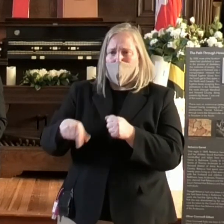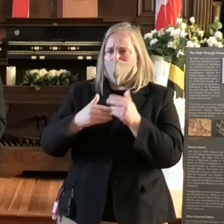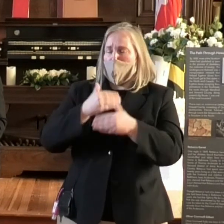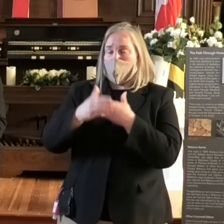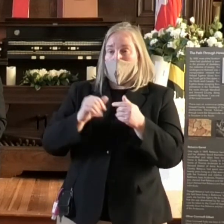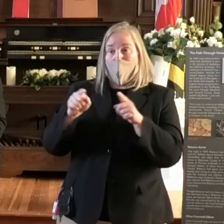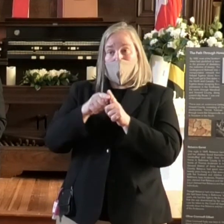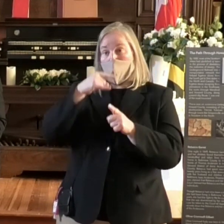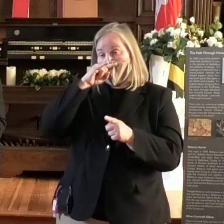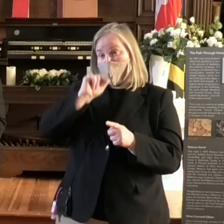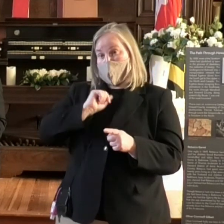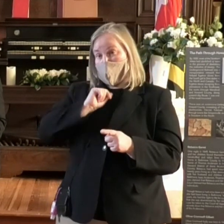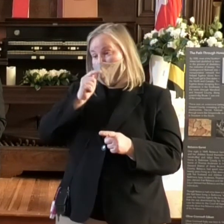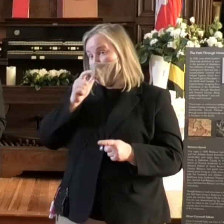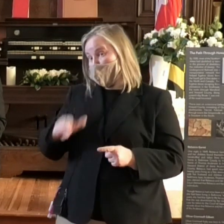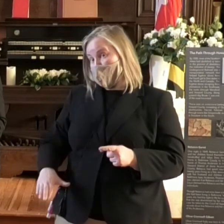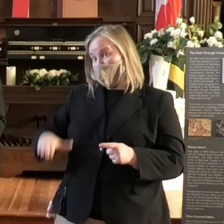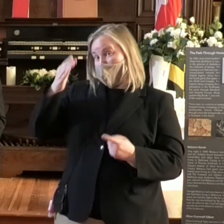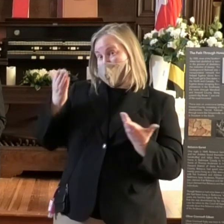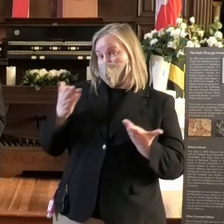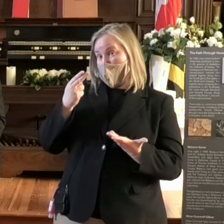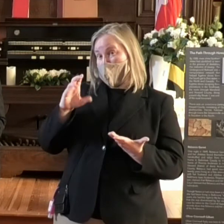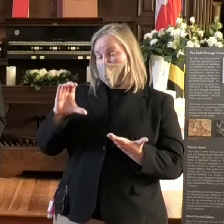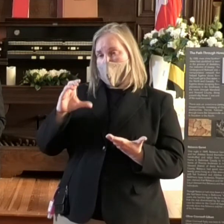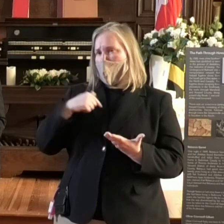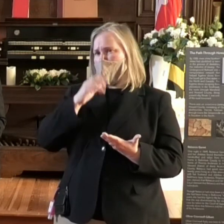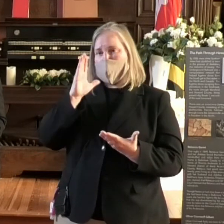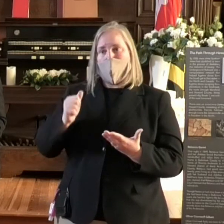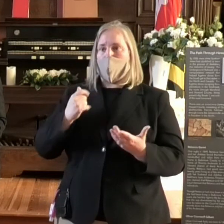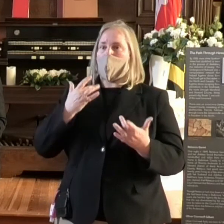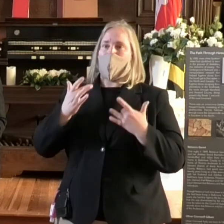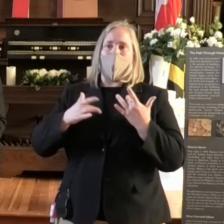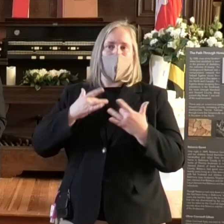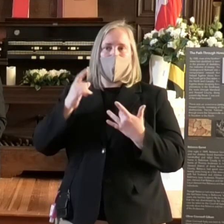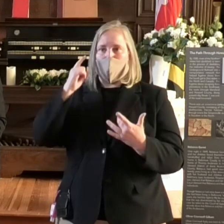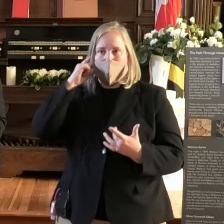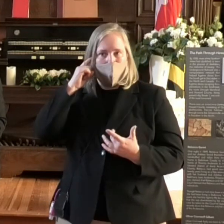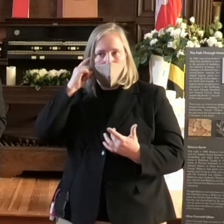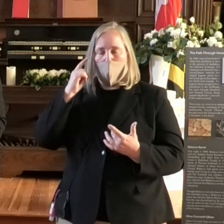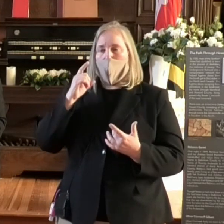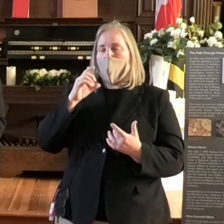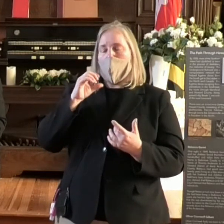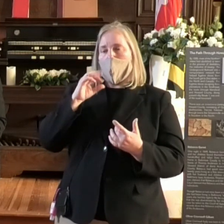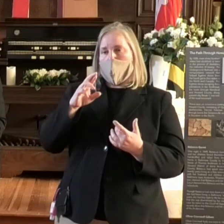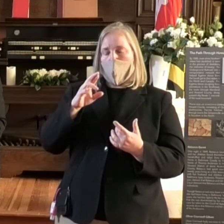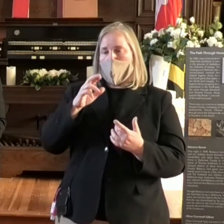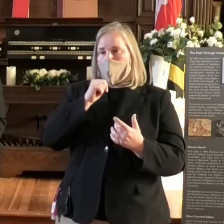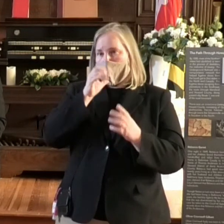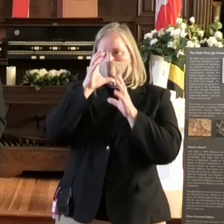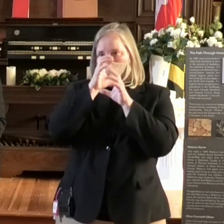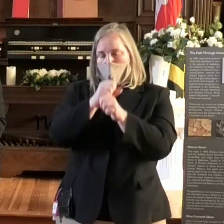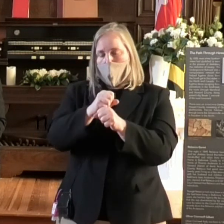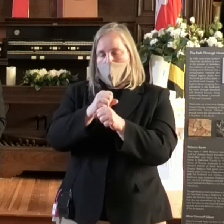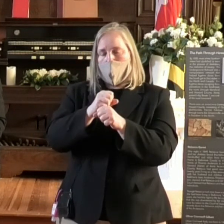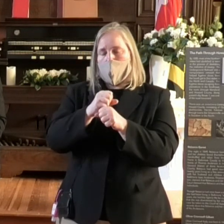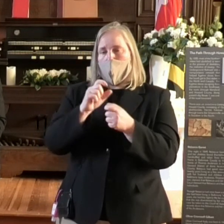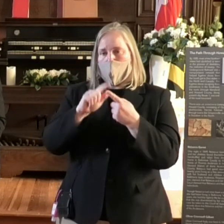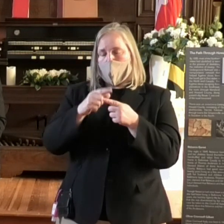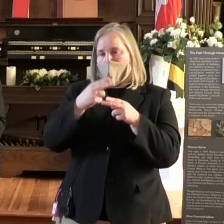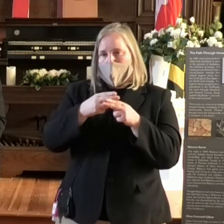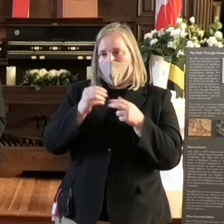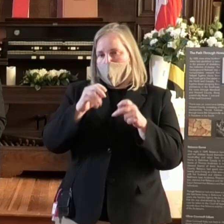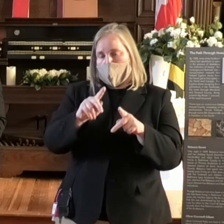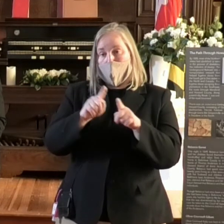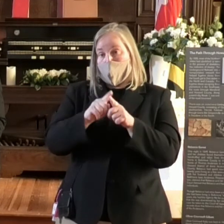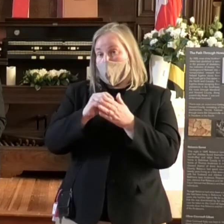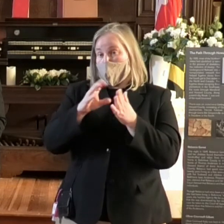As a child who grew up within Howard County, I was never delighted to hear, nor was I drawn to the names offered to me as a student, or even